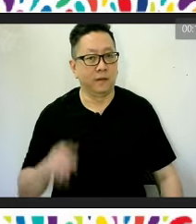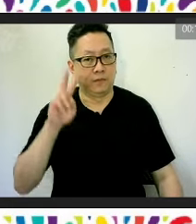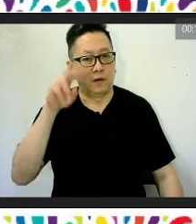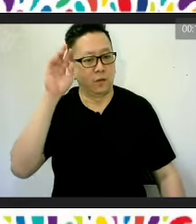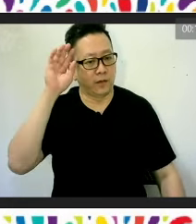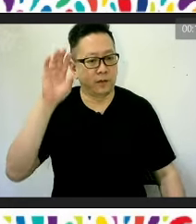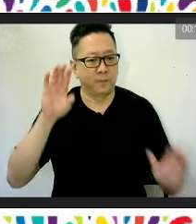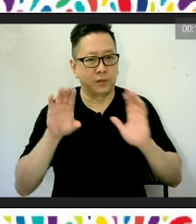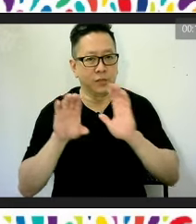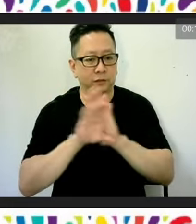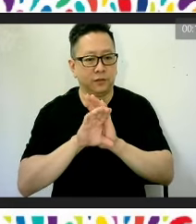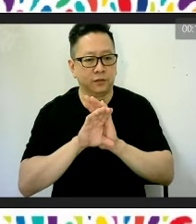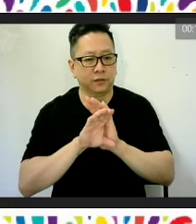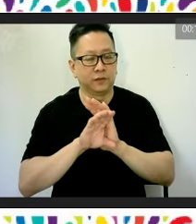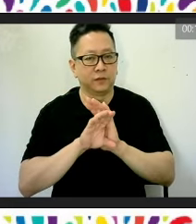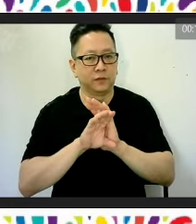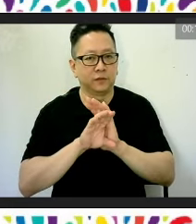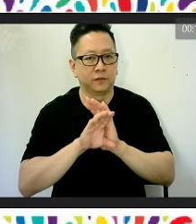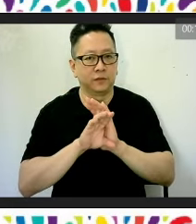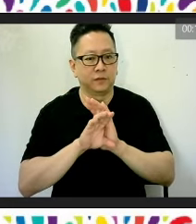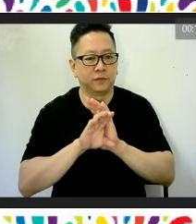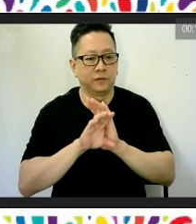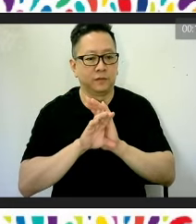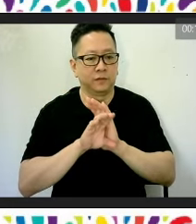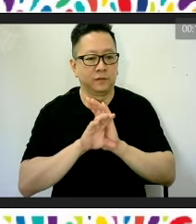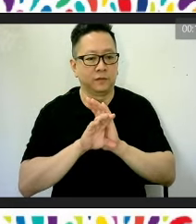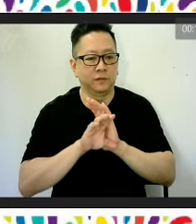Okay, you can look at the picture.